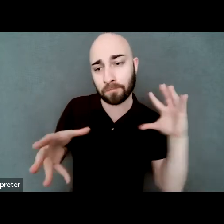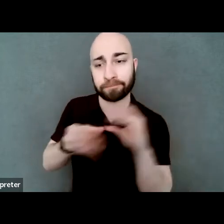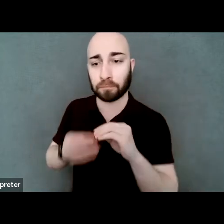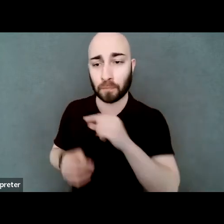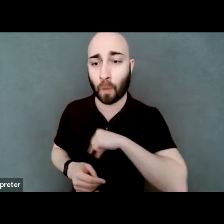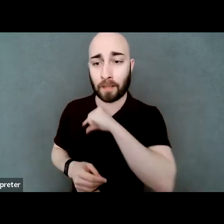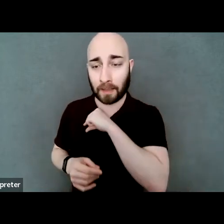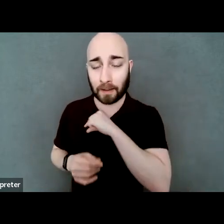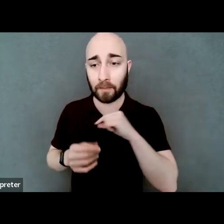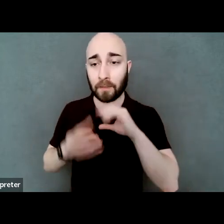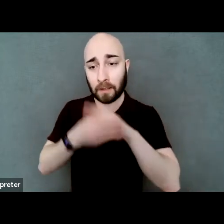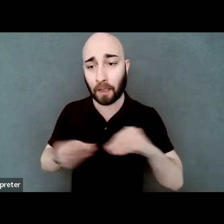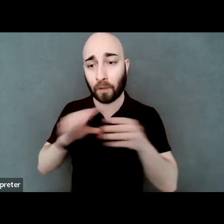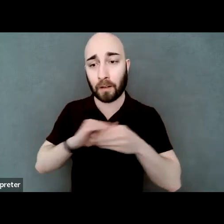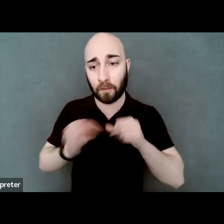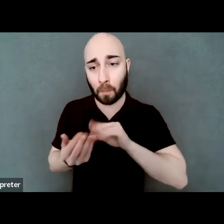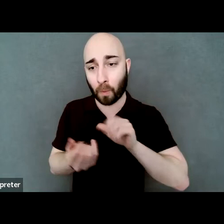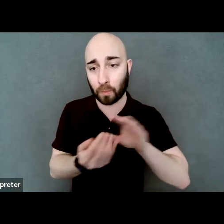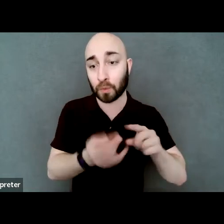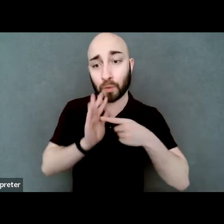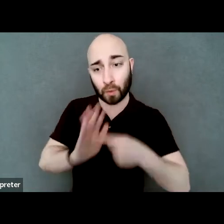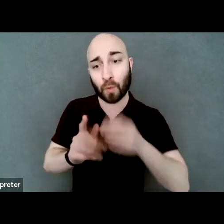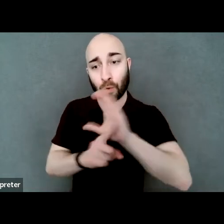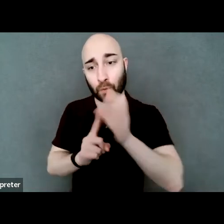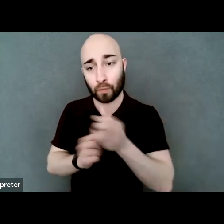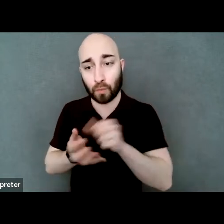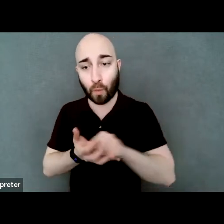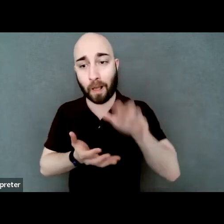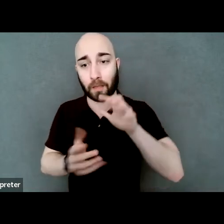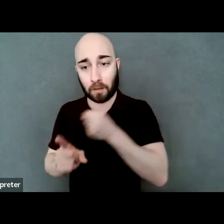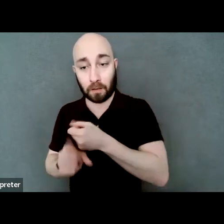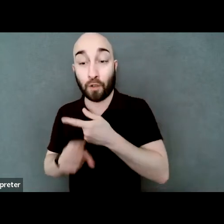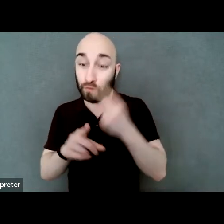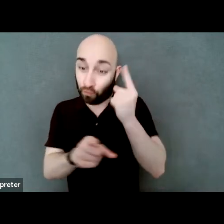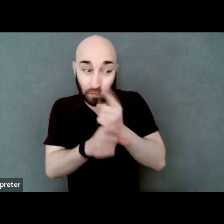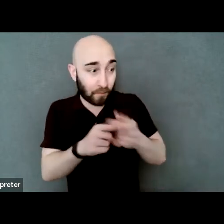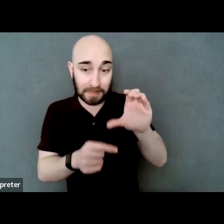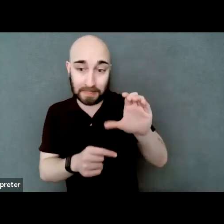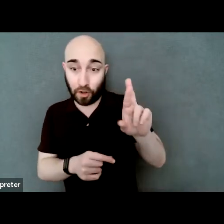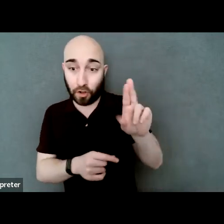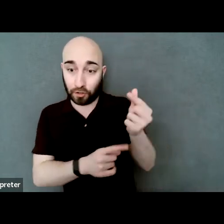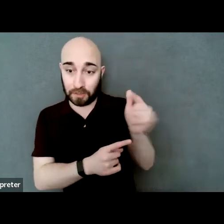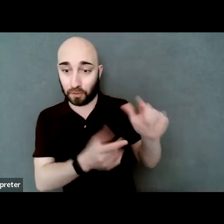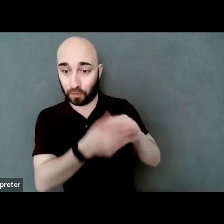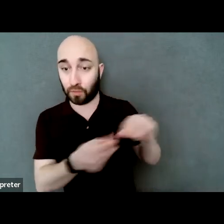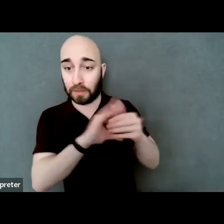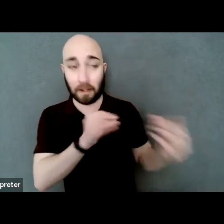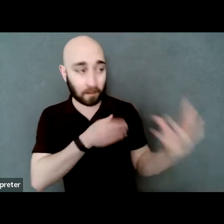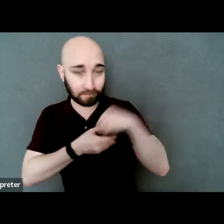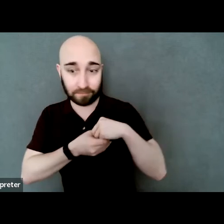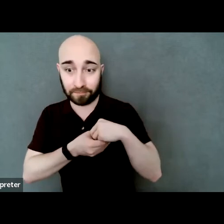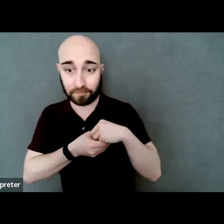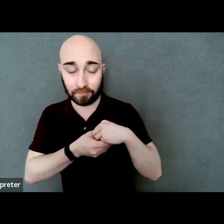narrative approaches to assessment that highlight cultural wealth, taken right from CRT's tenet of counter storytelling.